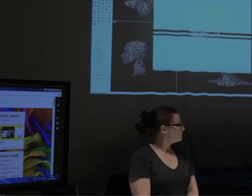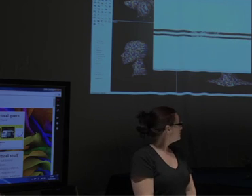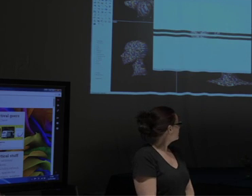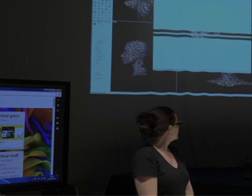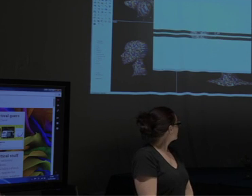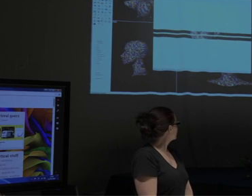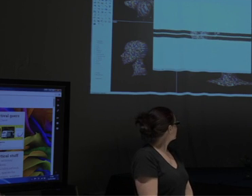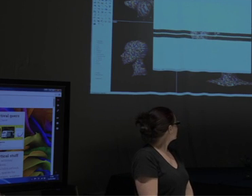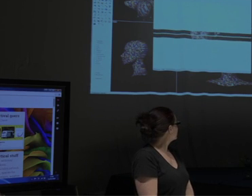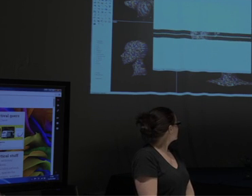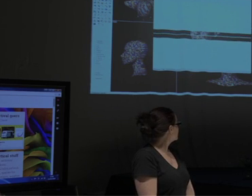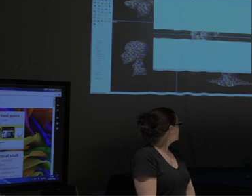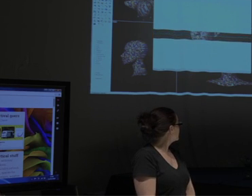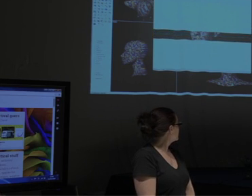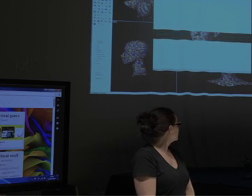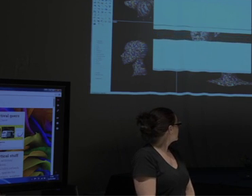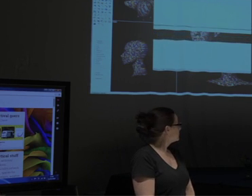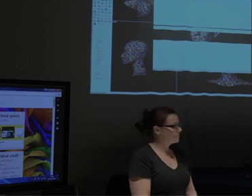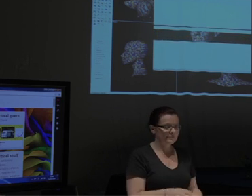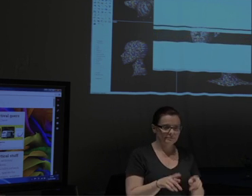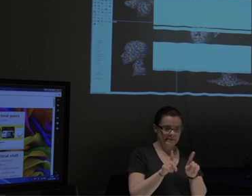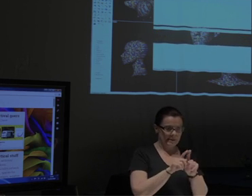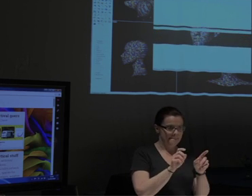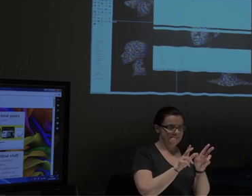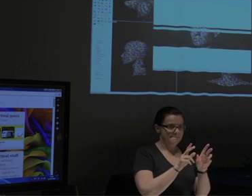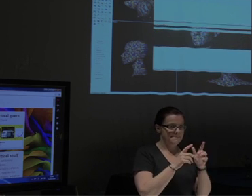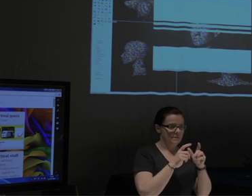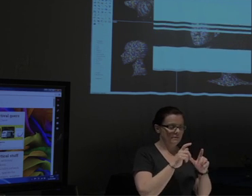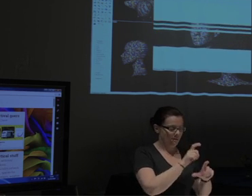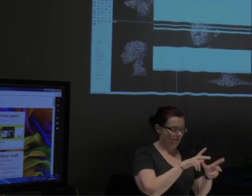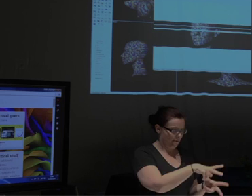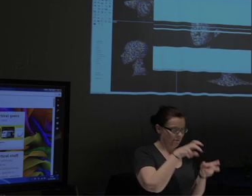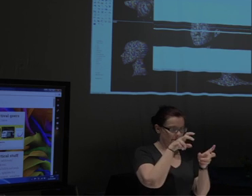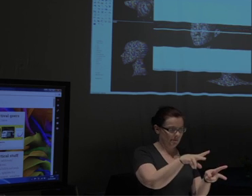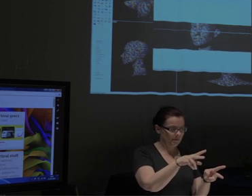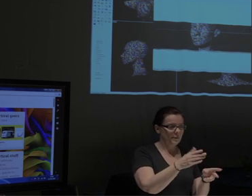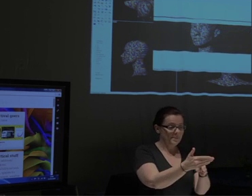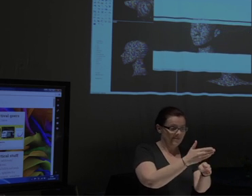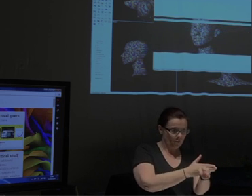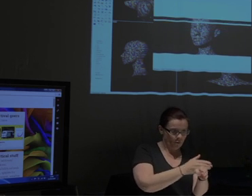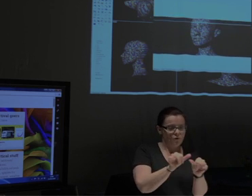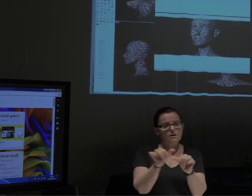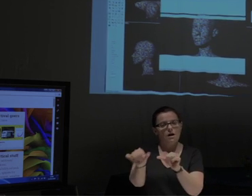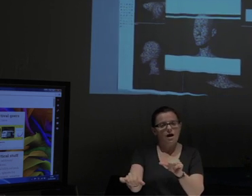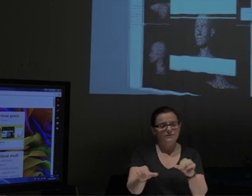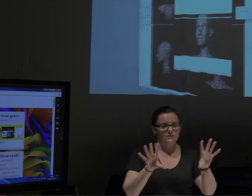This process is repeated for both before and after sets of results.